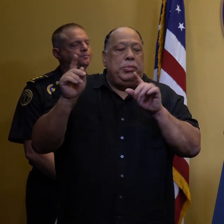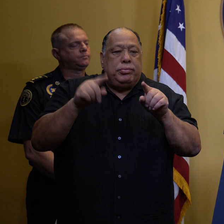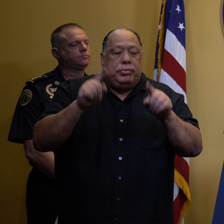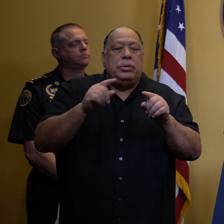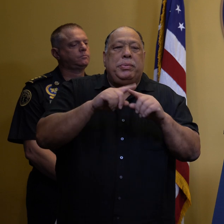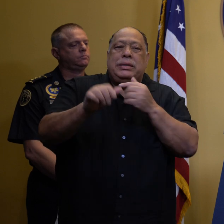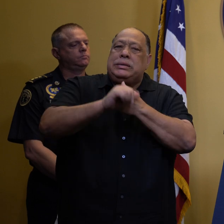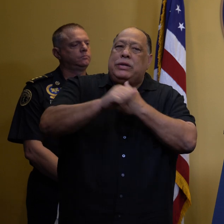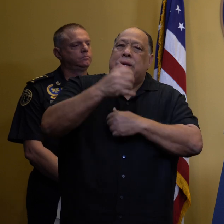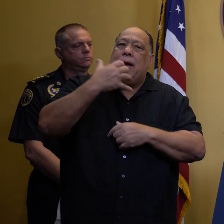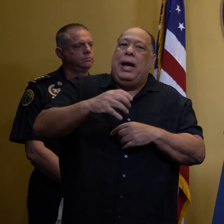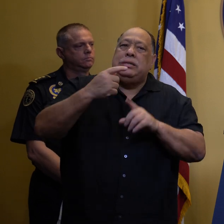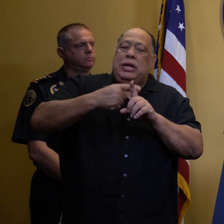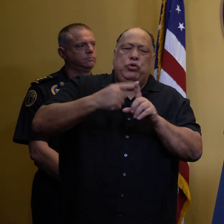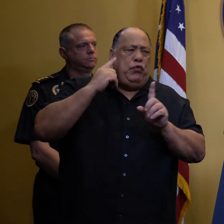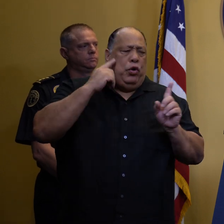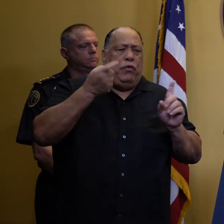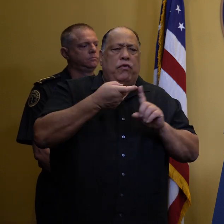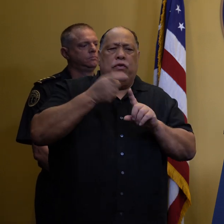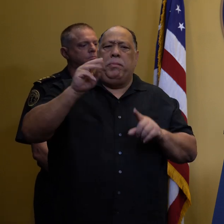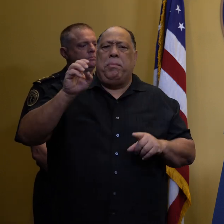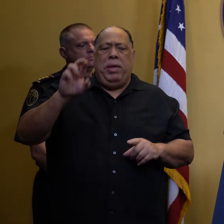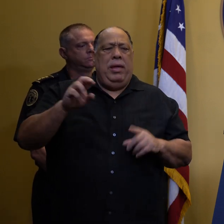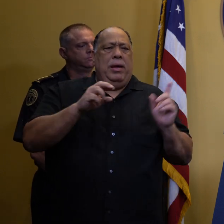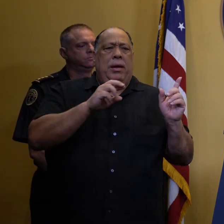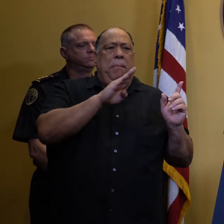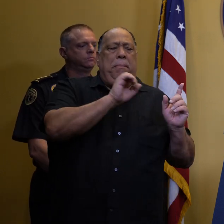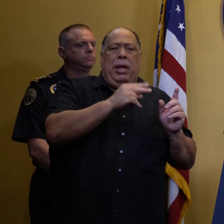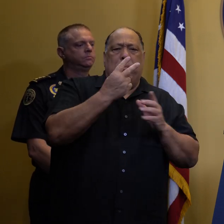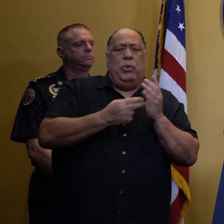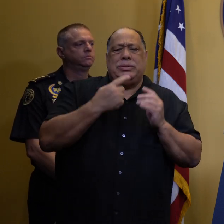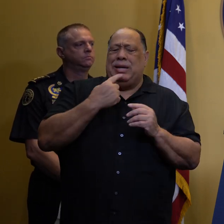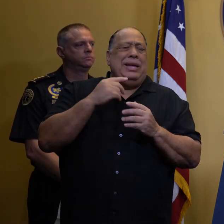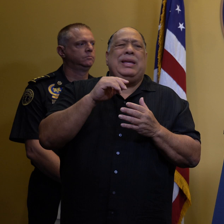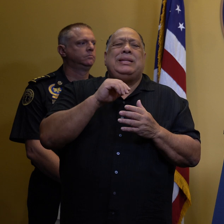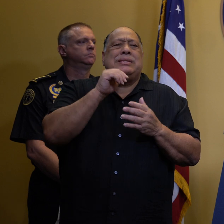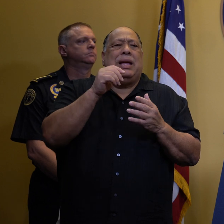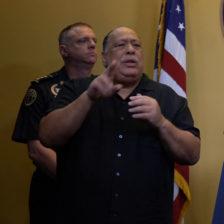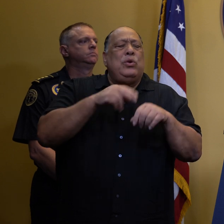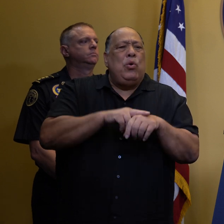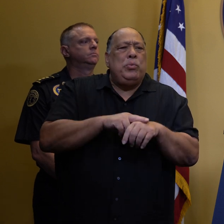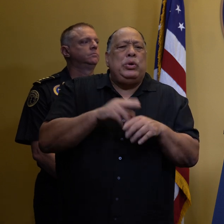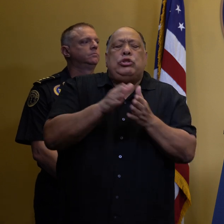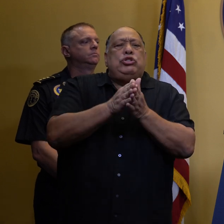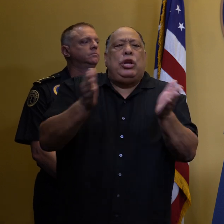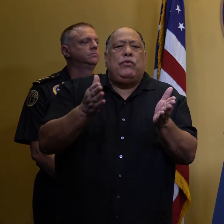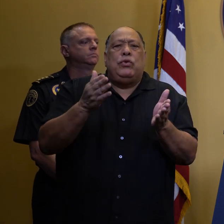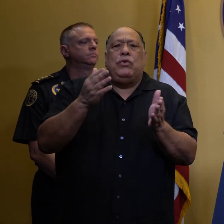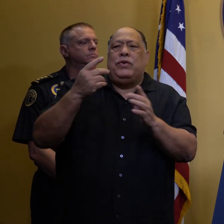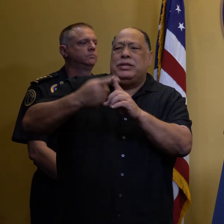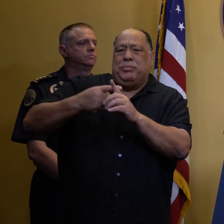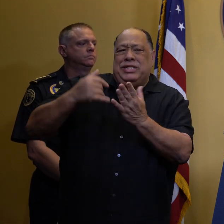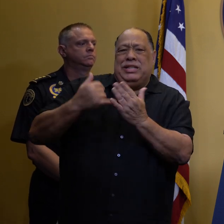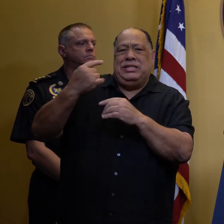already heard from the mayor and from Ben, are unprecedented, both for this time of year and just in general for the